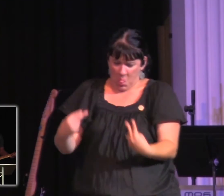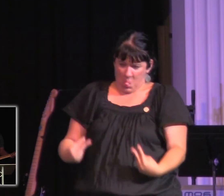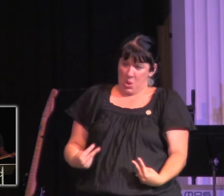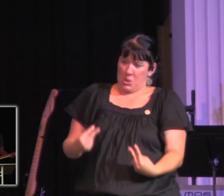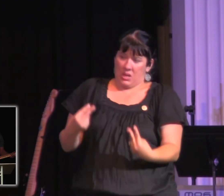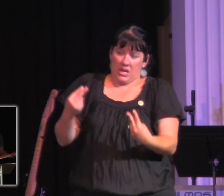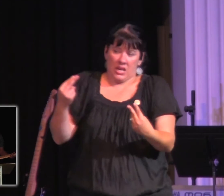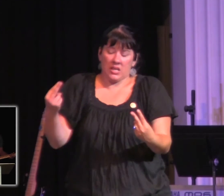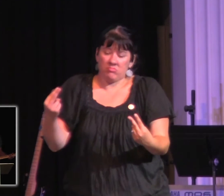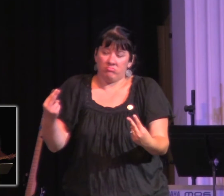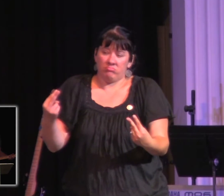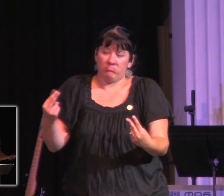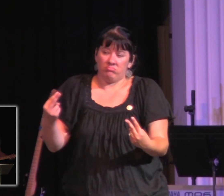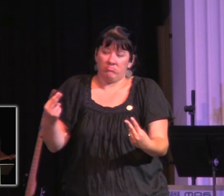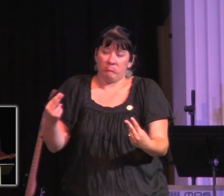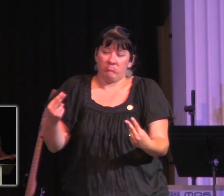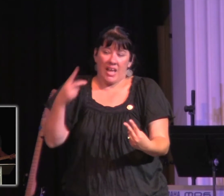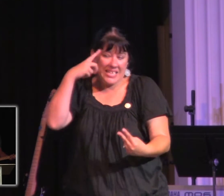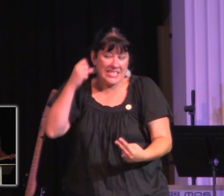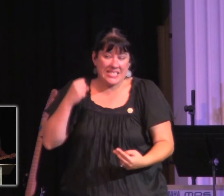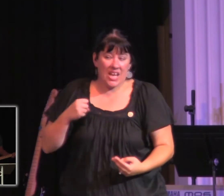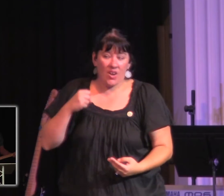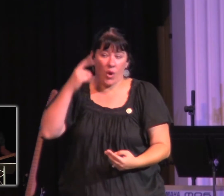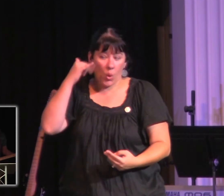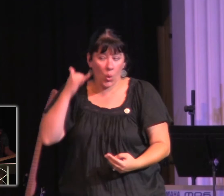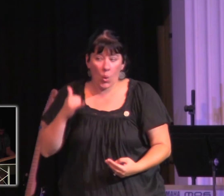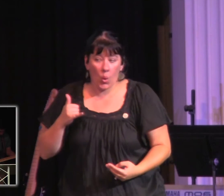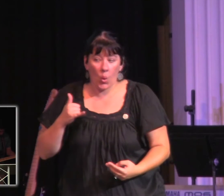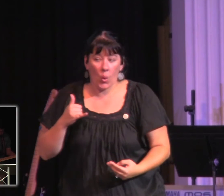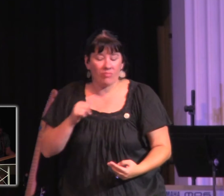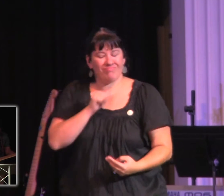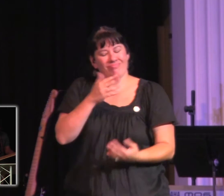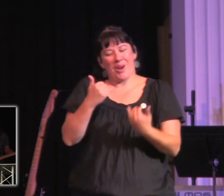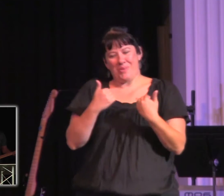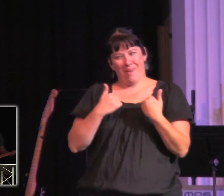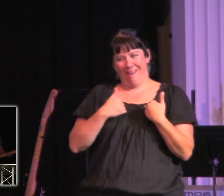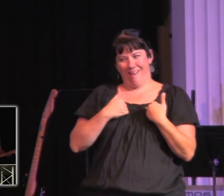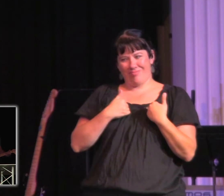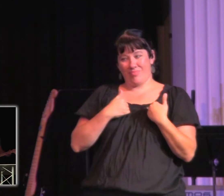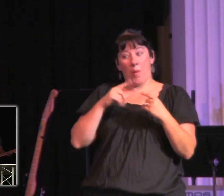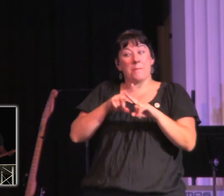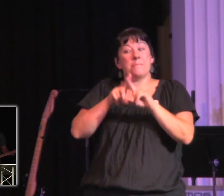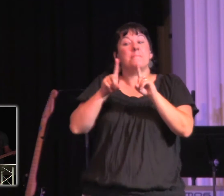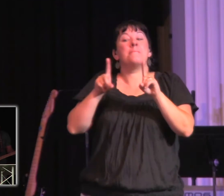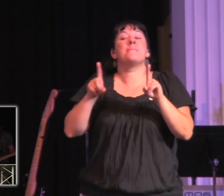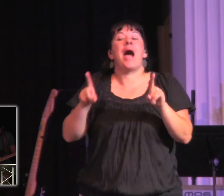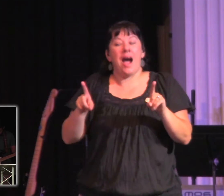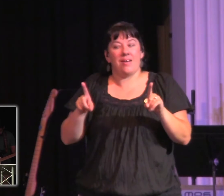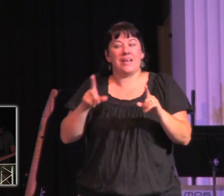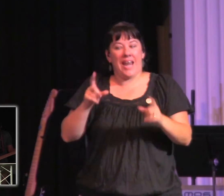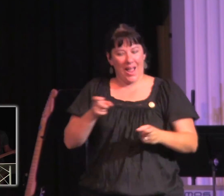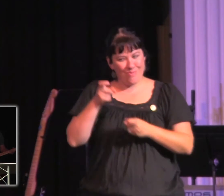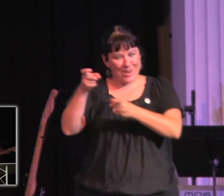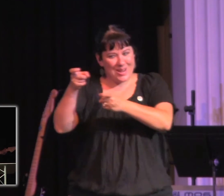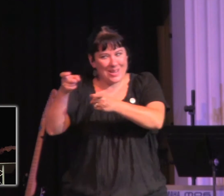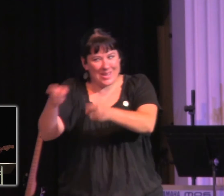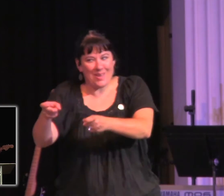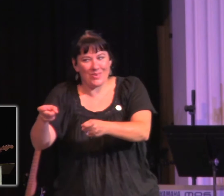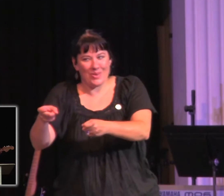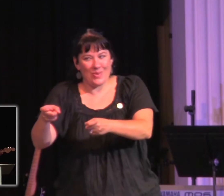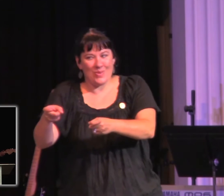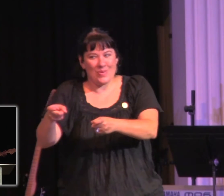not have, but what I have I give to you. In the name of Jesus Christ of